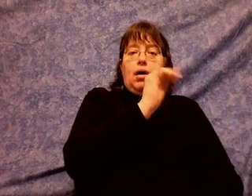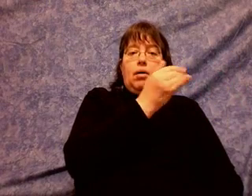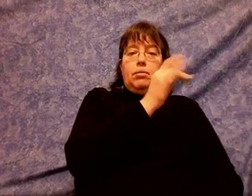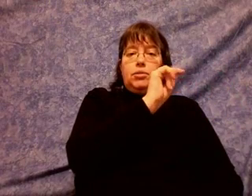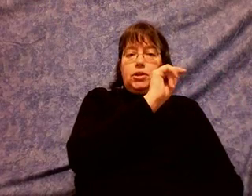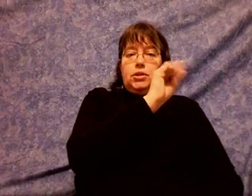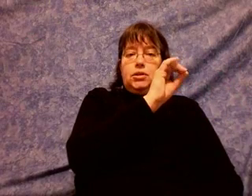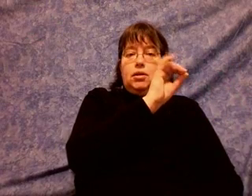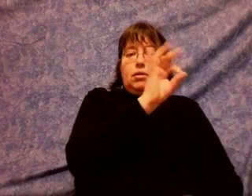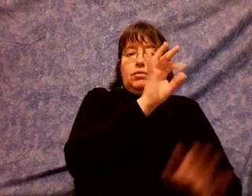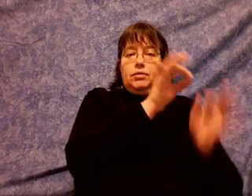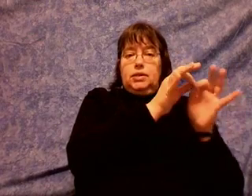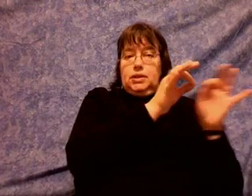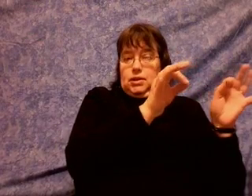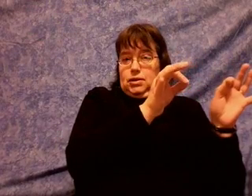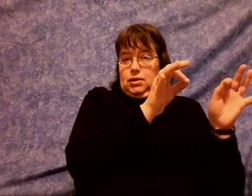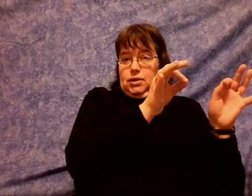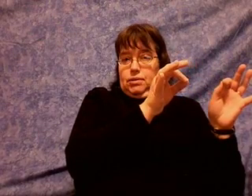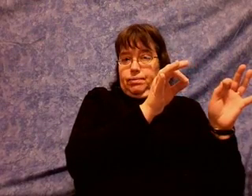the object of the sentence.